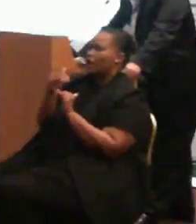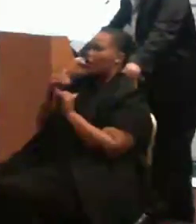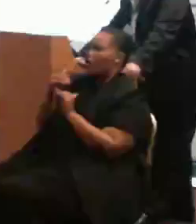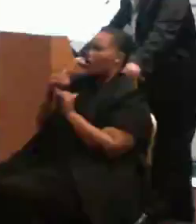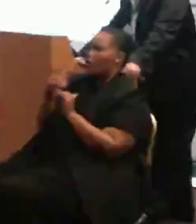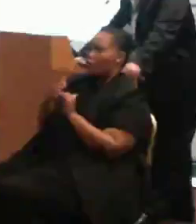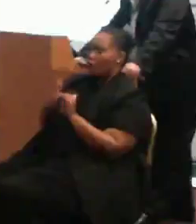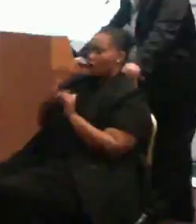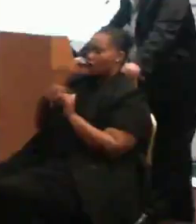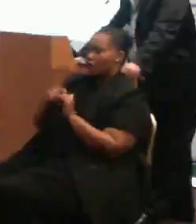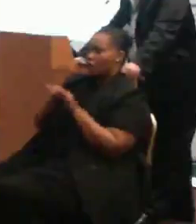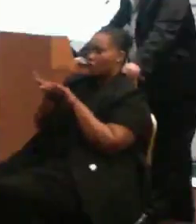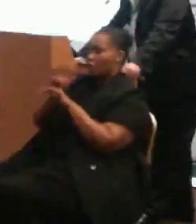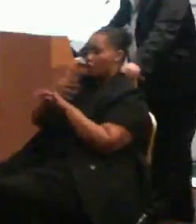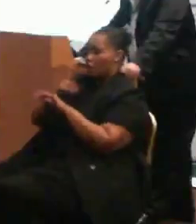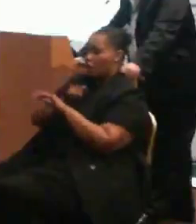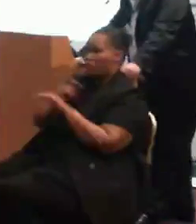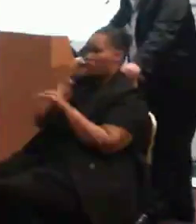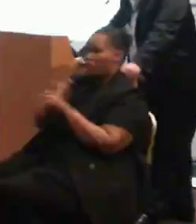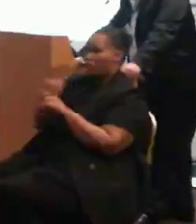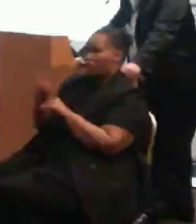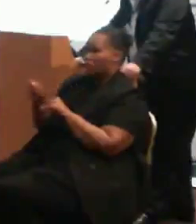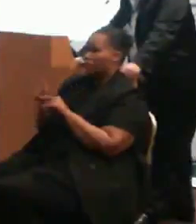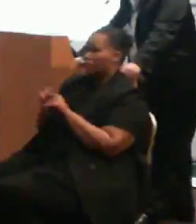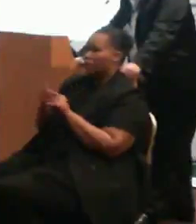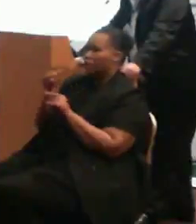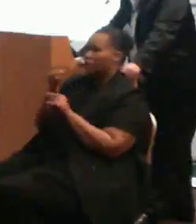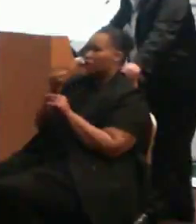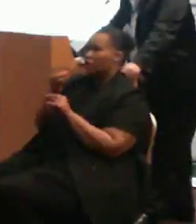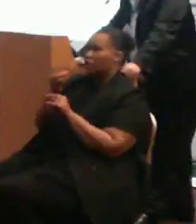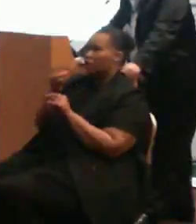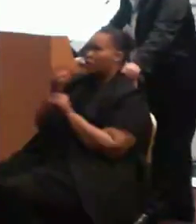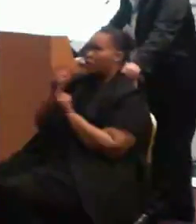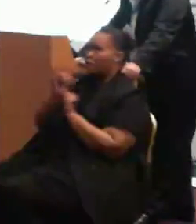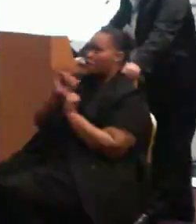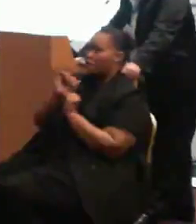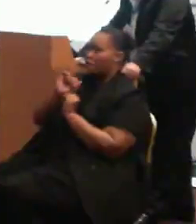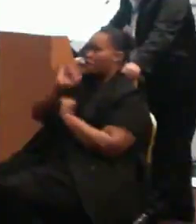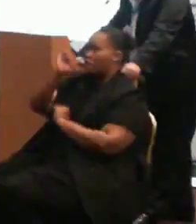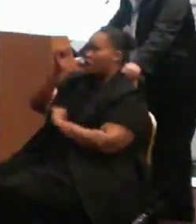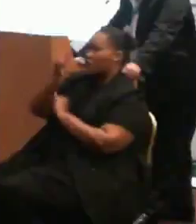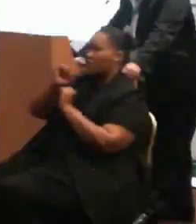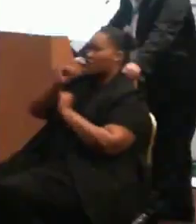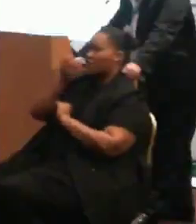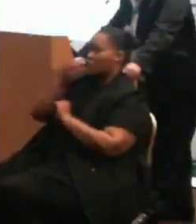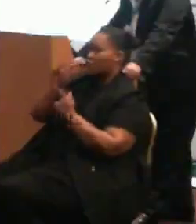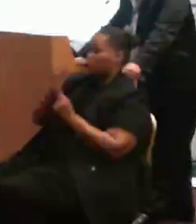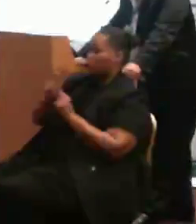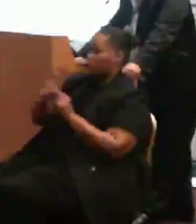people. When the very farm, the factory that makes the food is charged the worst tariff under the sun.